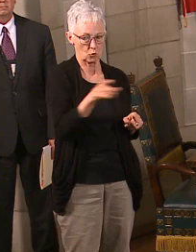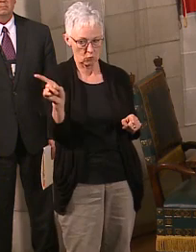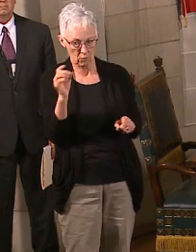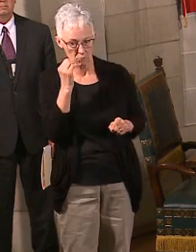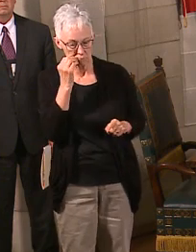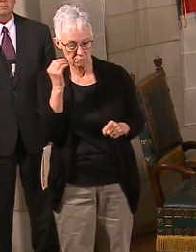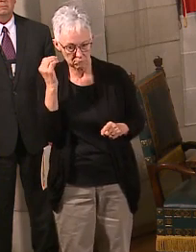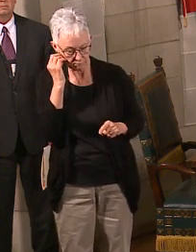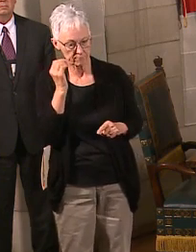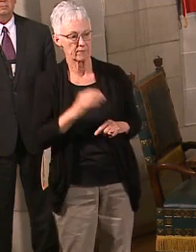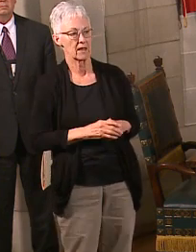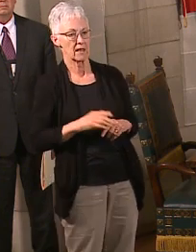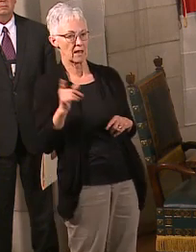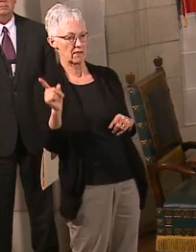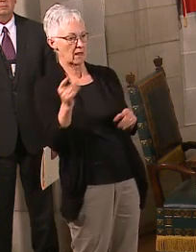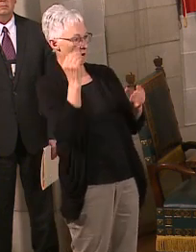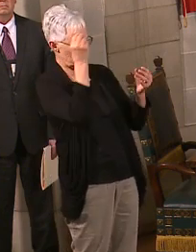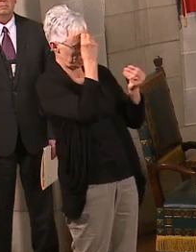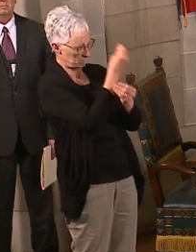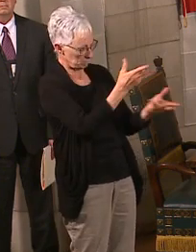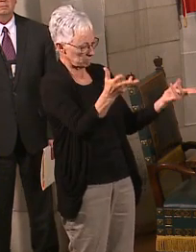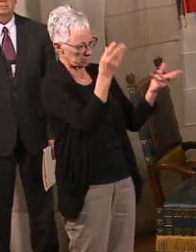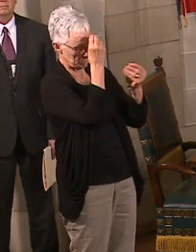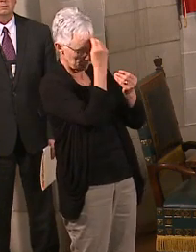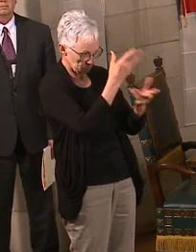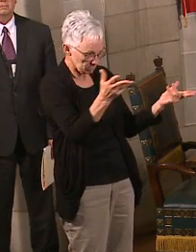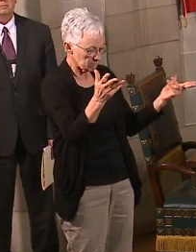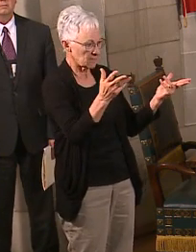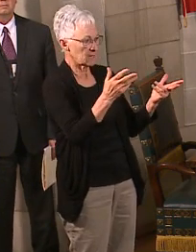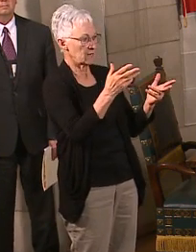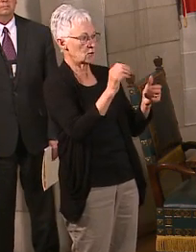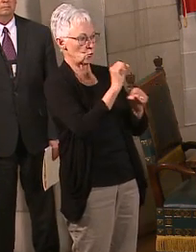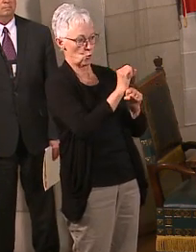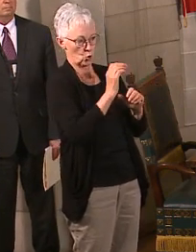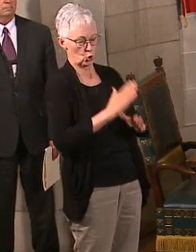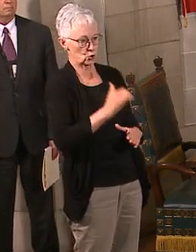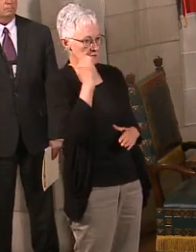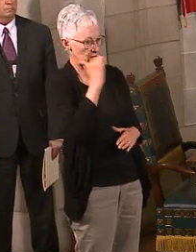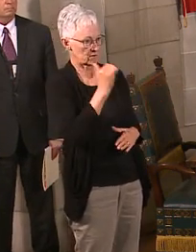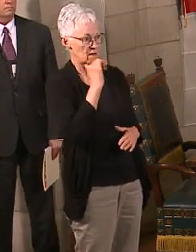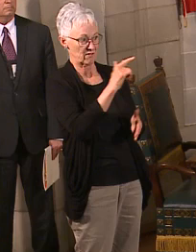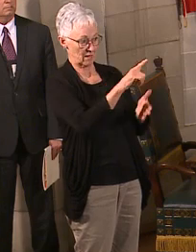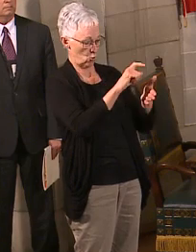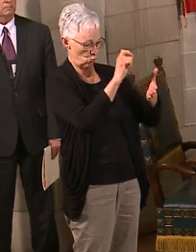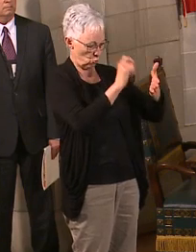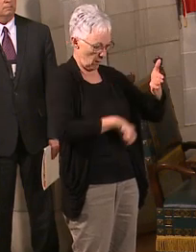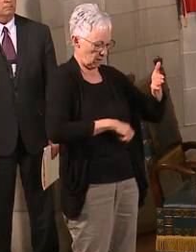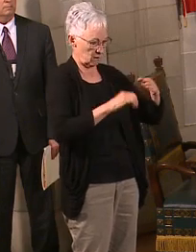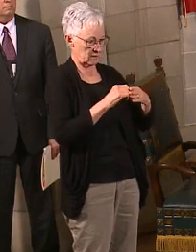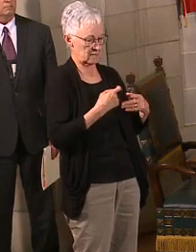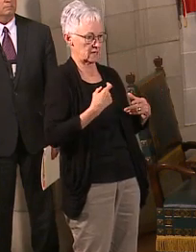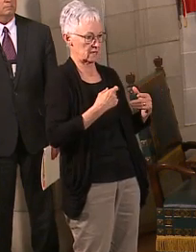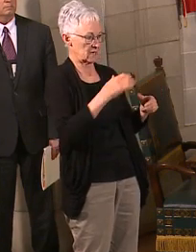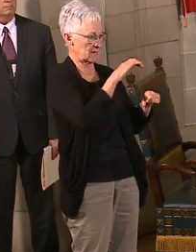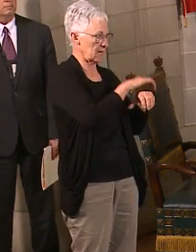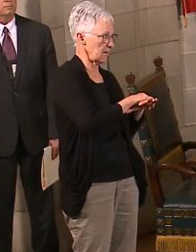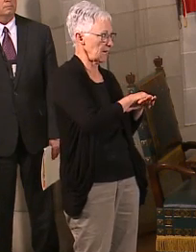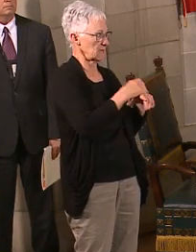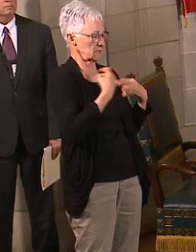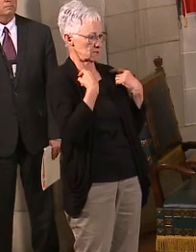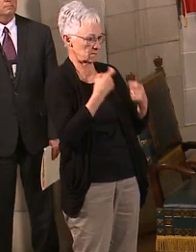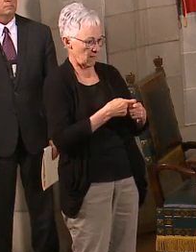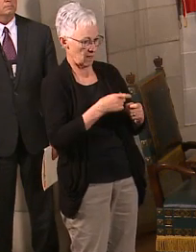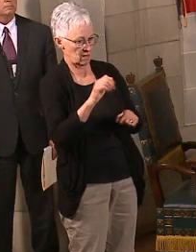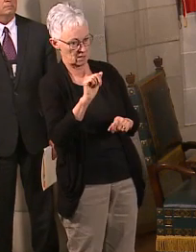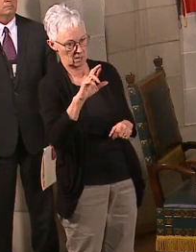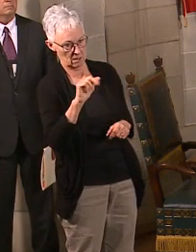also have it in Spanish. They're writing it up in Arabic, and I actually had to ask one of the executives. He sent me the documents, and I'm looking at it, I'm like, what language is